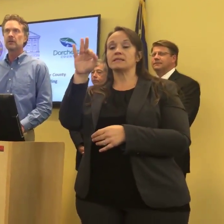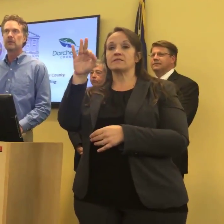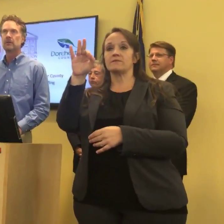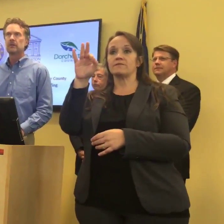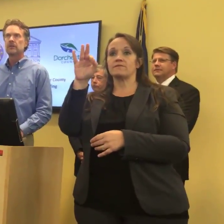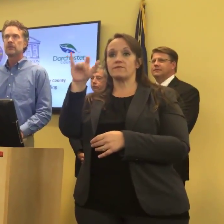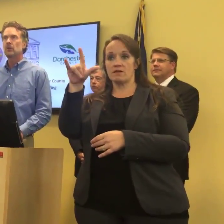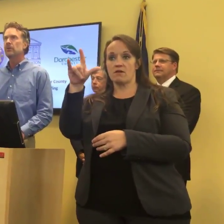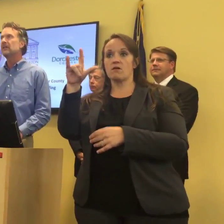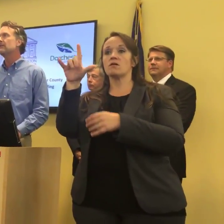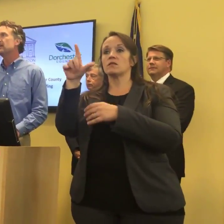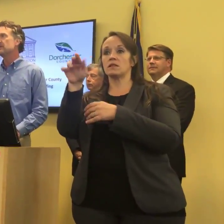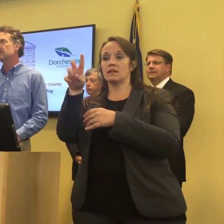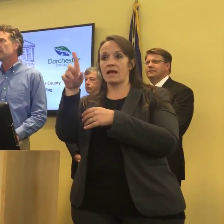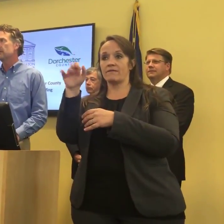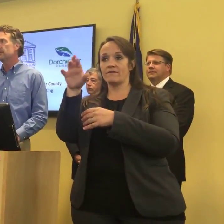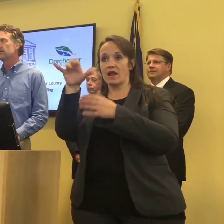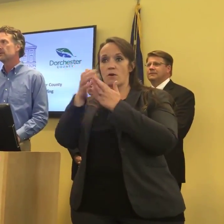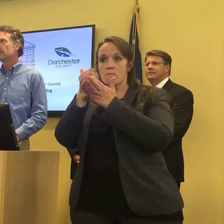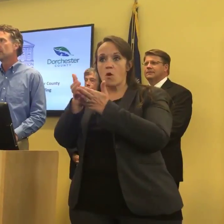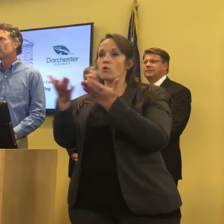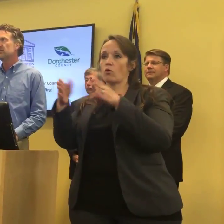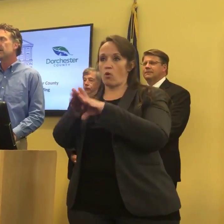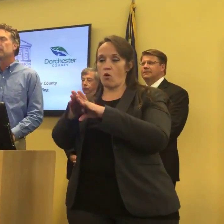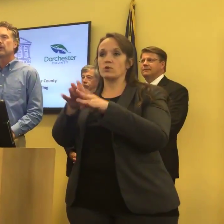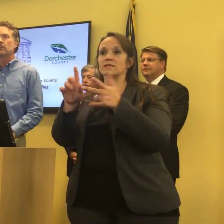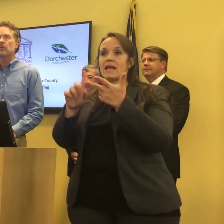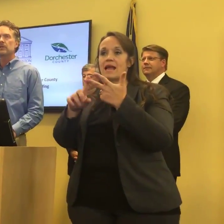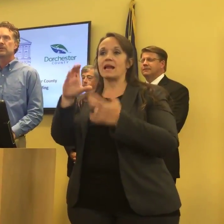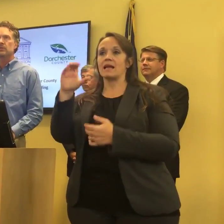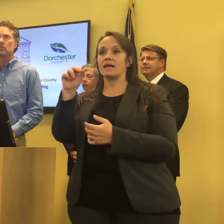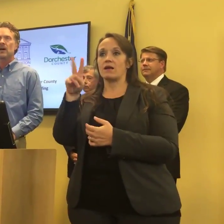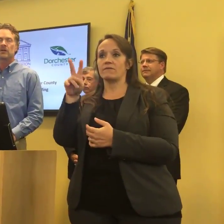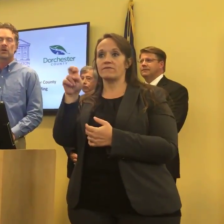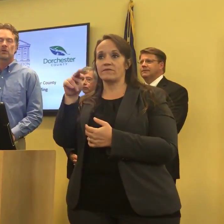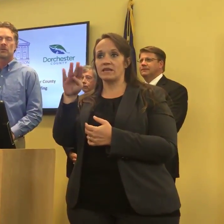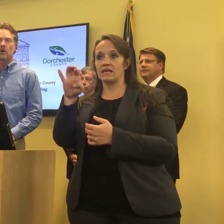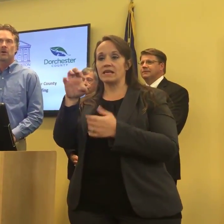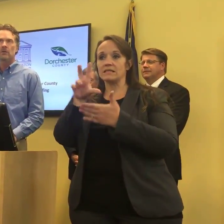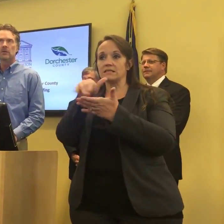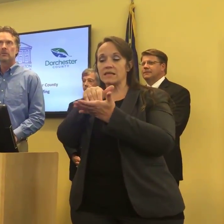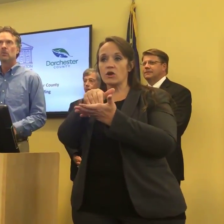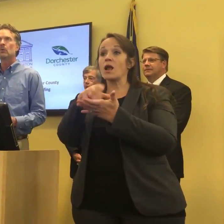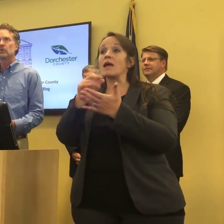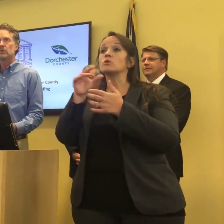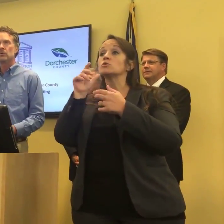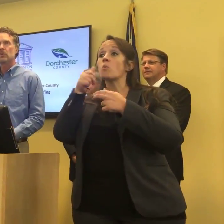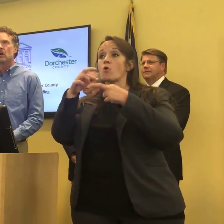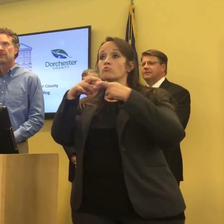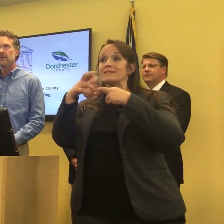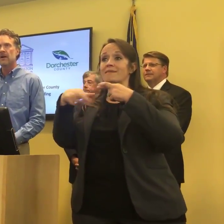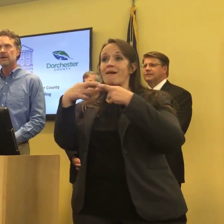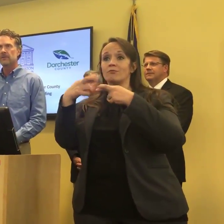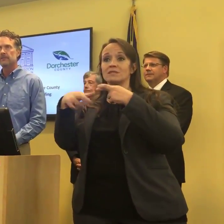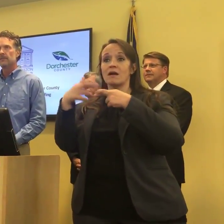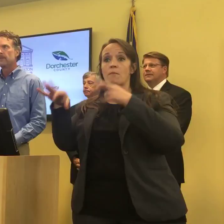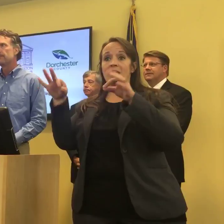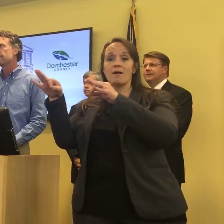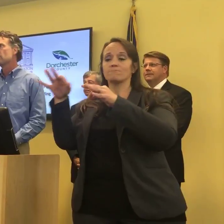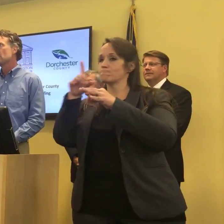public. So will the convenience centers. Recycling operations will not occur tomorrow, but will resume on